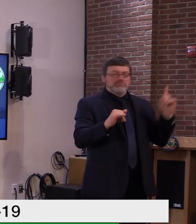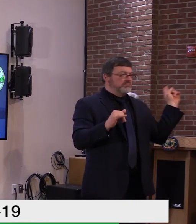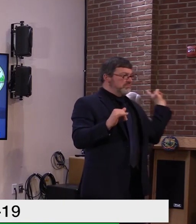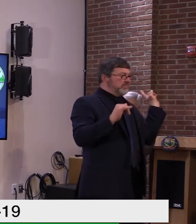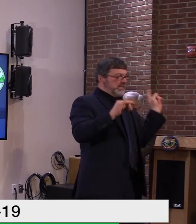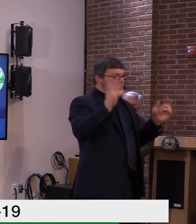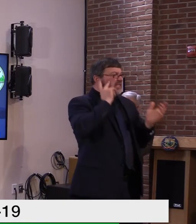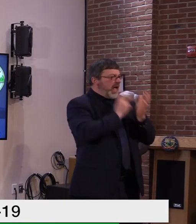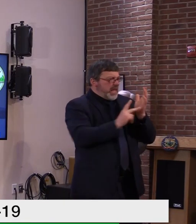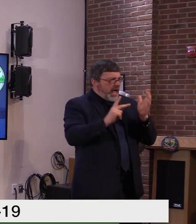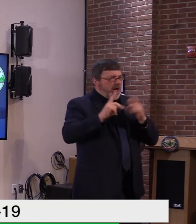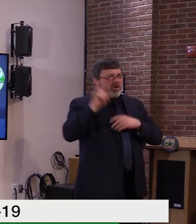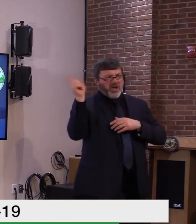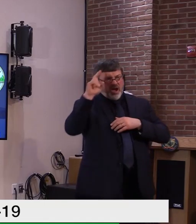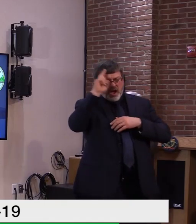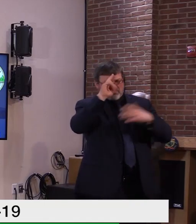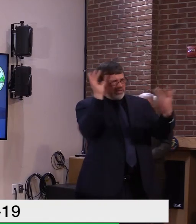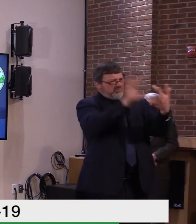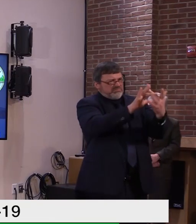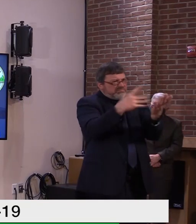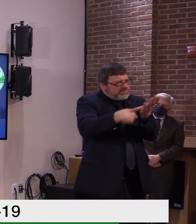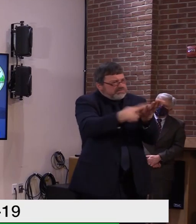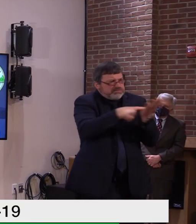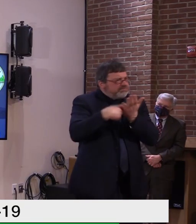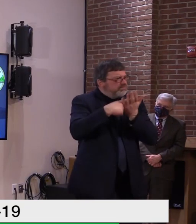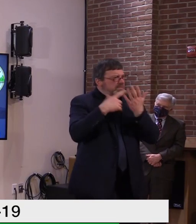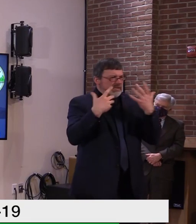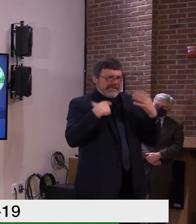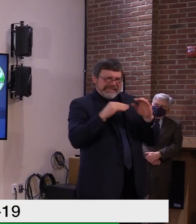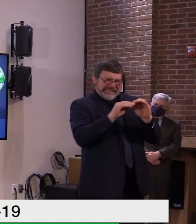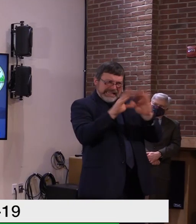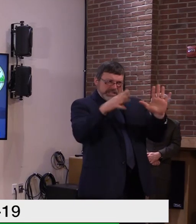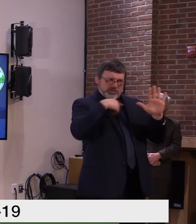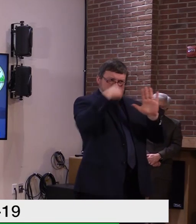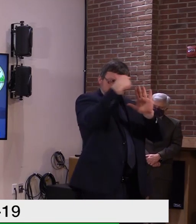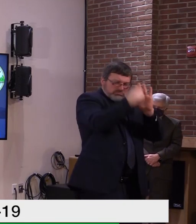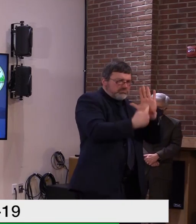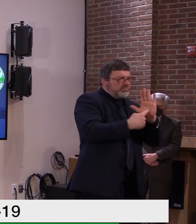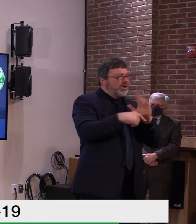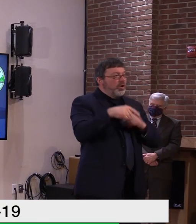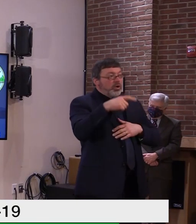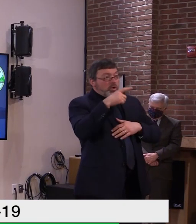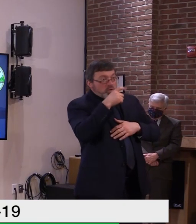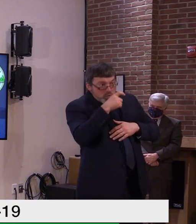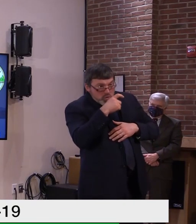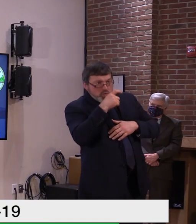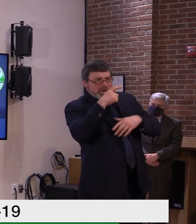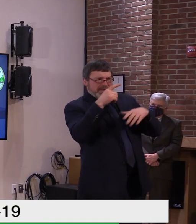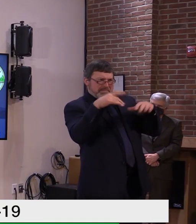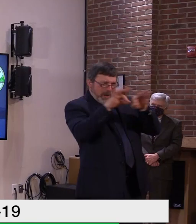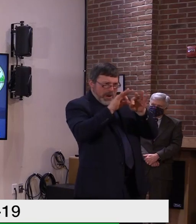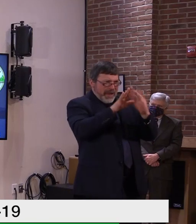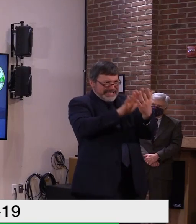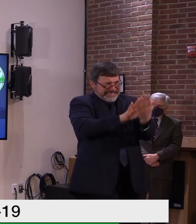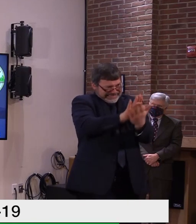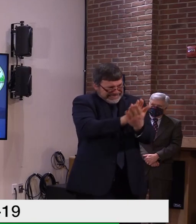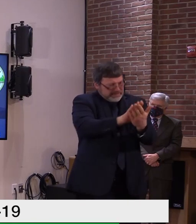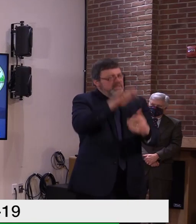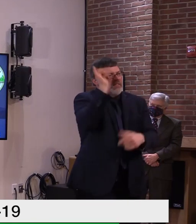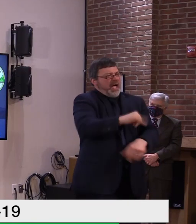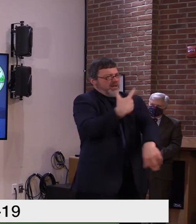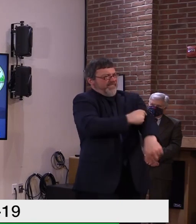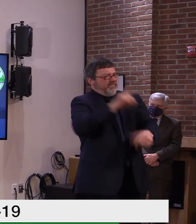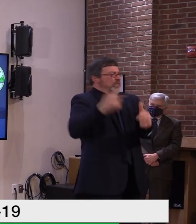we want to have happen. Everyone needs to prioritize here and make sure that we're getting vaccines to those